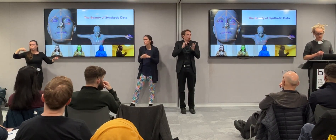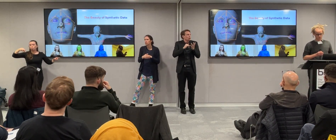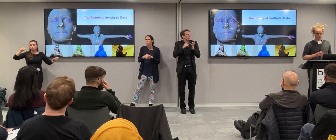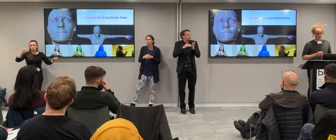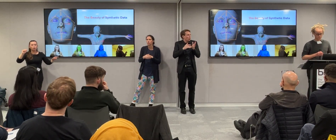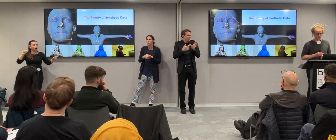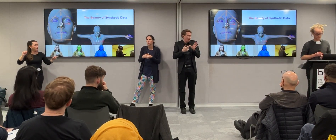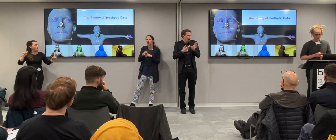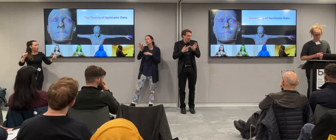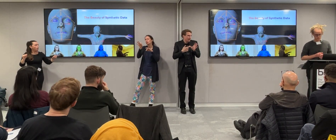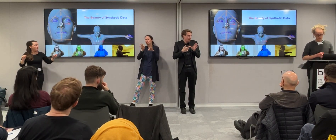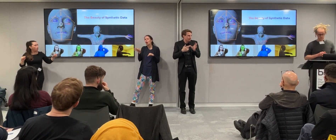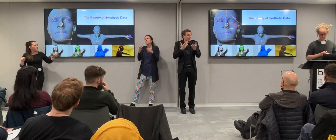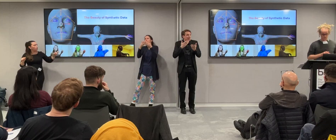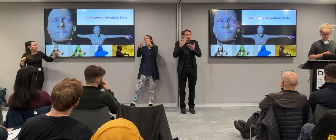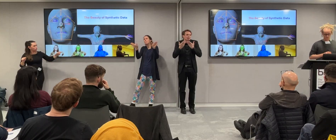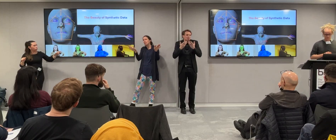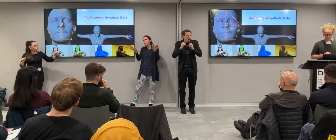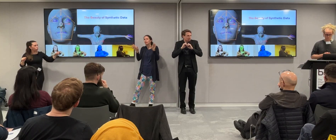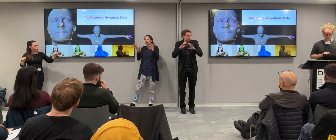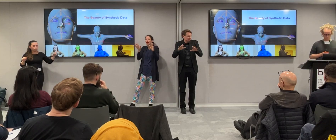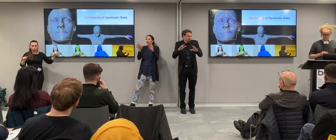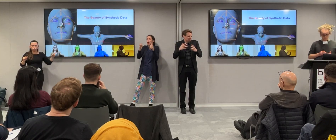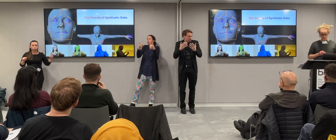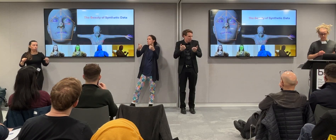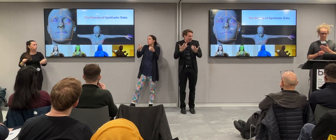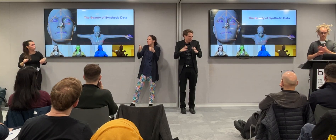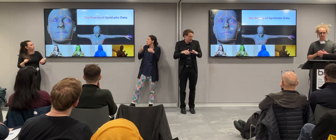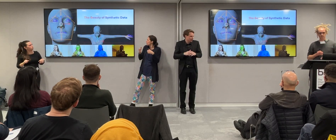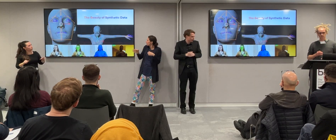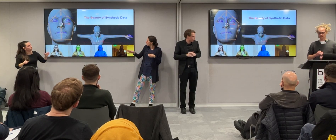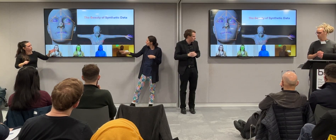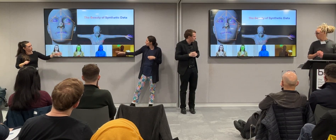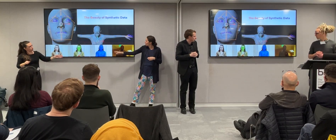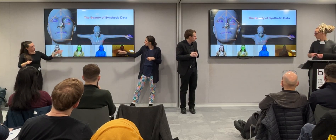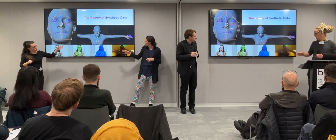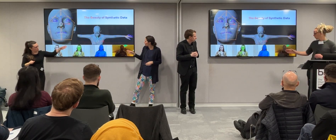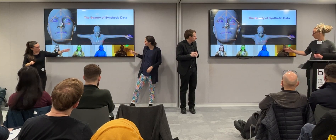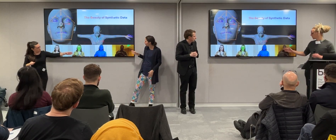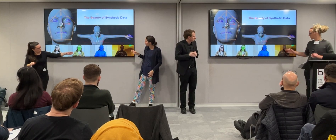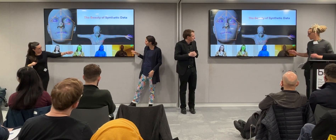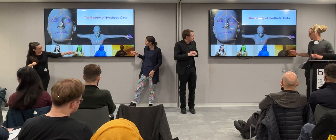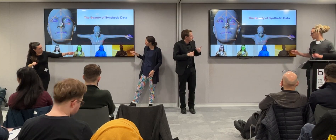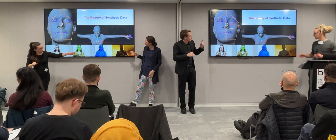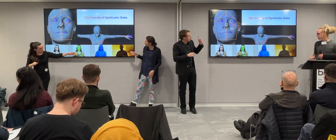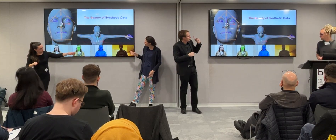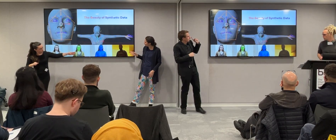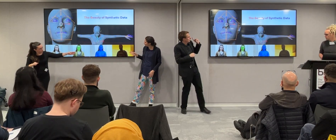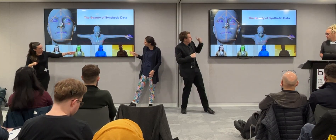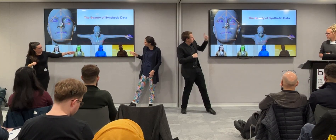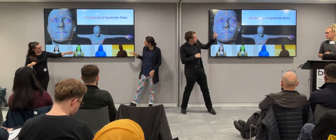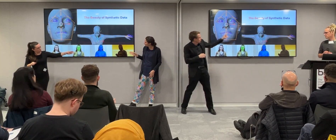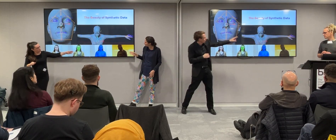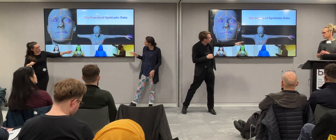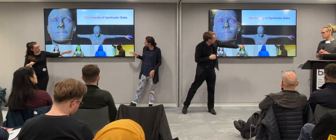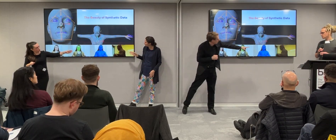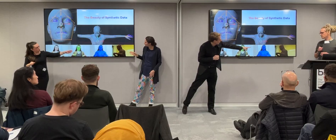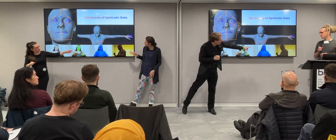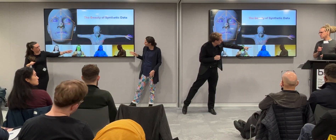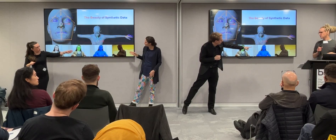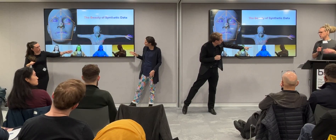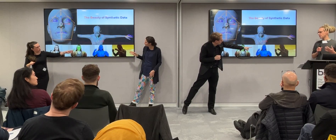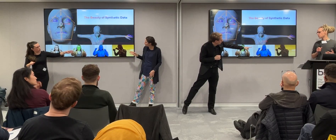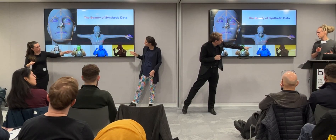at least described publicly as well. And then in the fourth window here, you